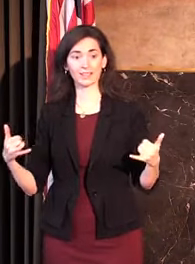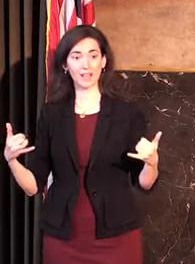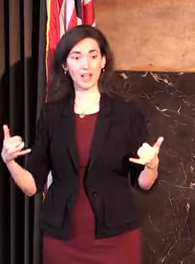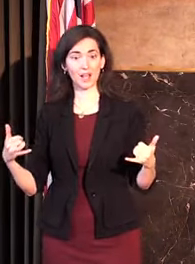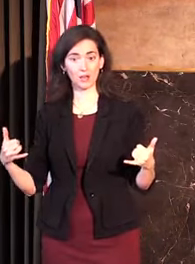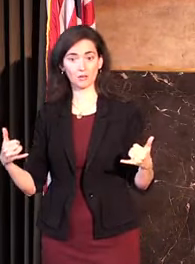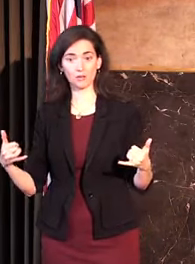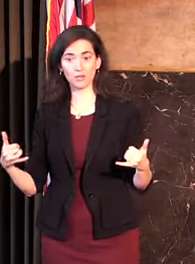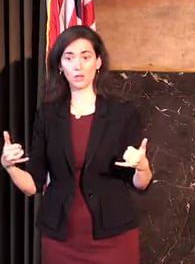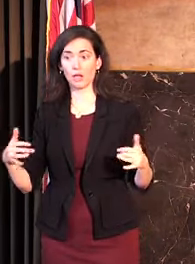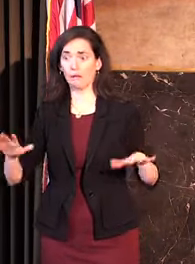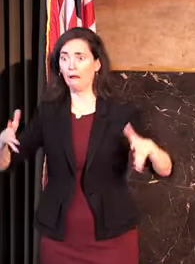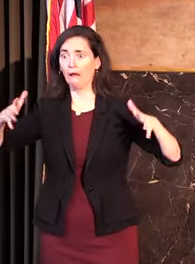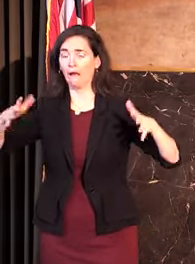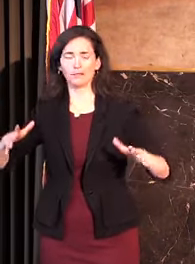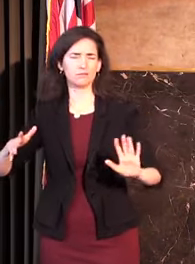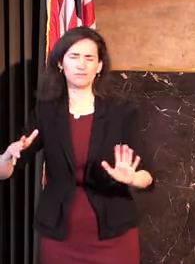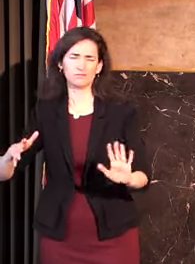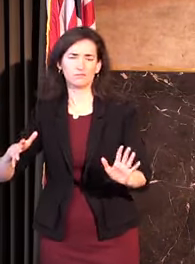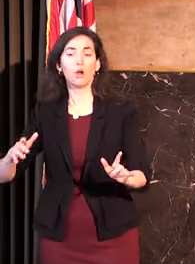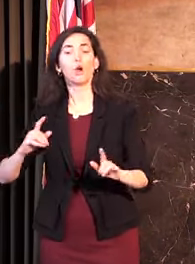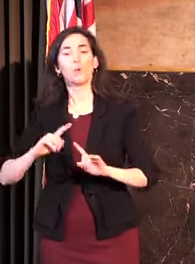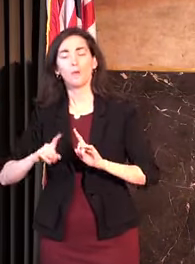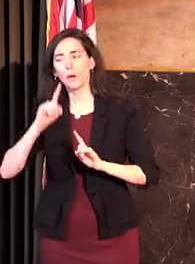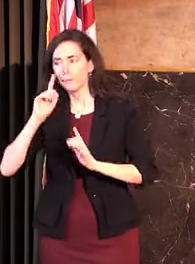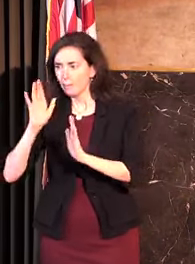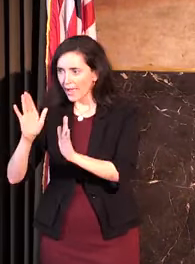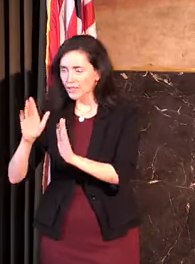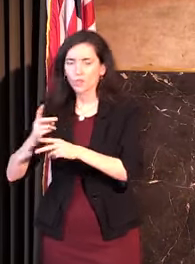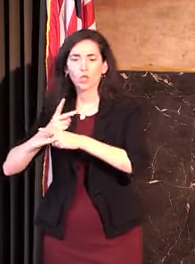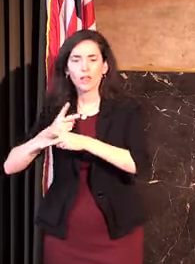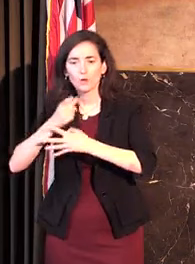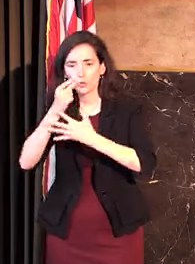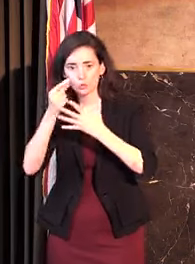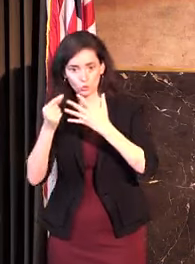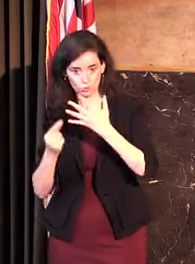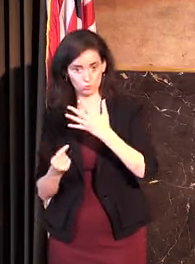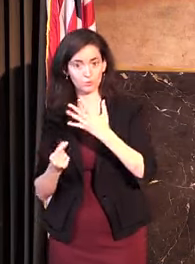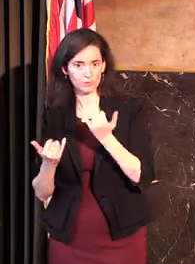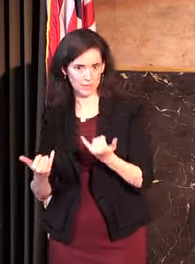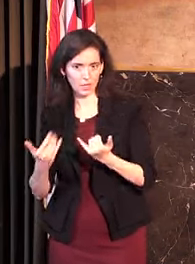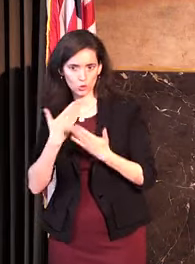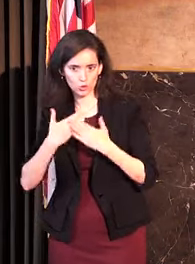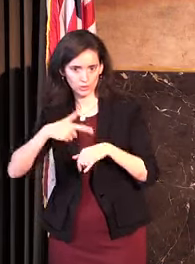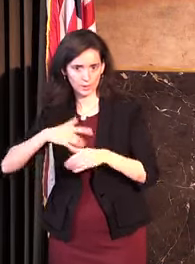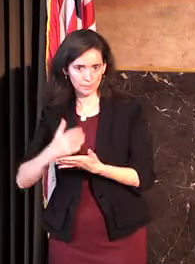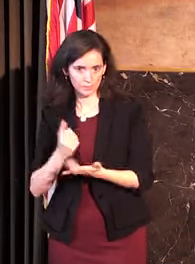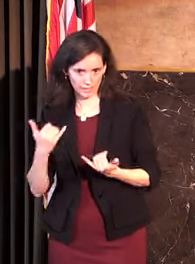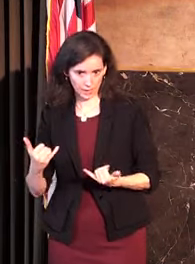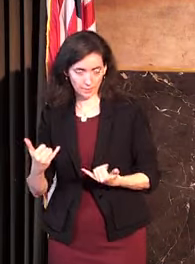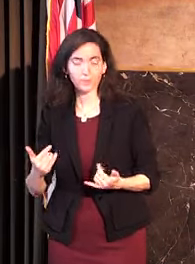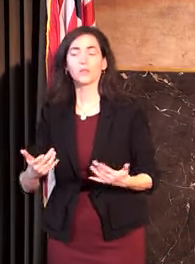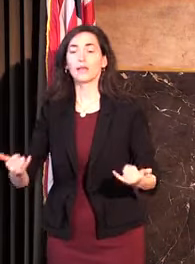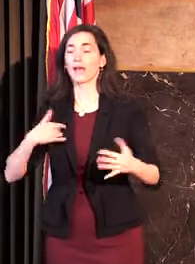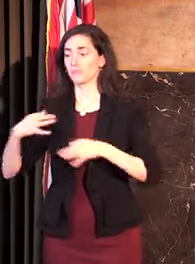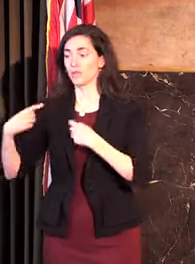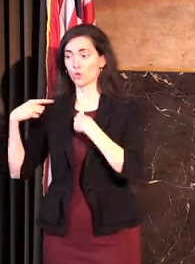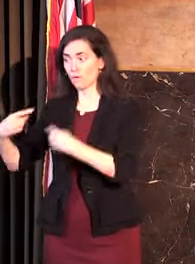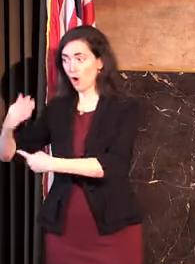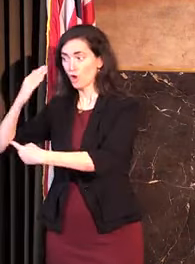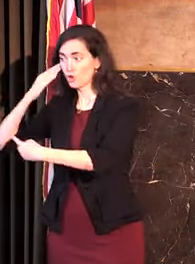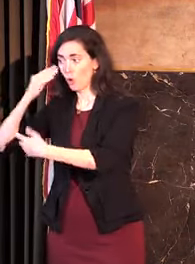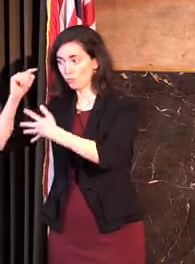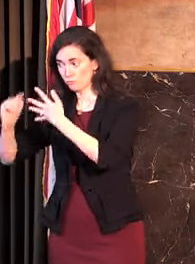be paying attention and to perhaps take a couple precautions right now. I'm going to go through what we know, what we don't know, where we're at, where we might be